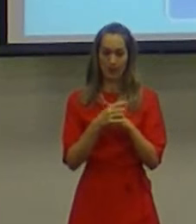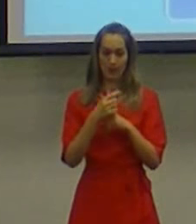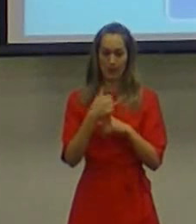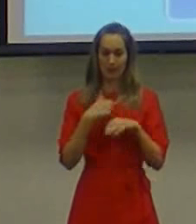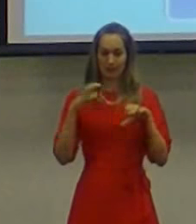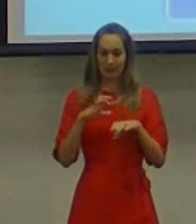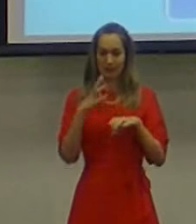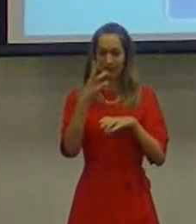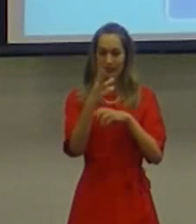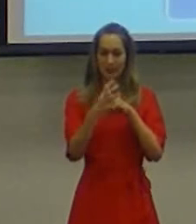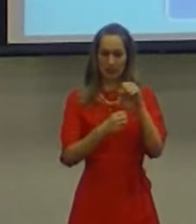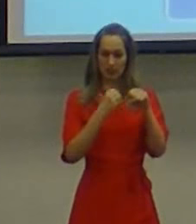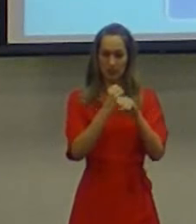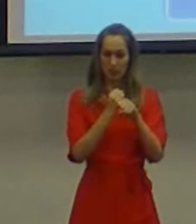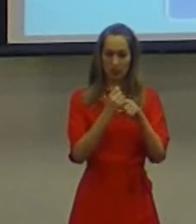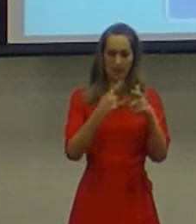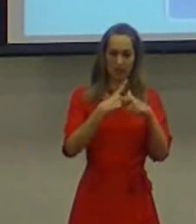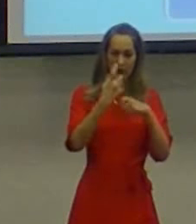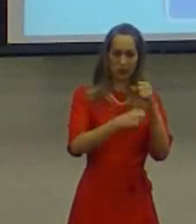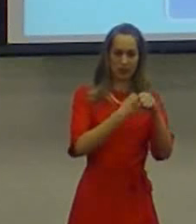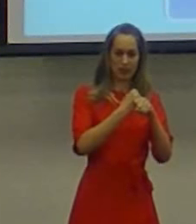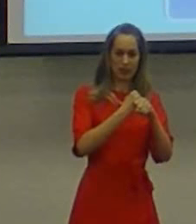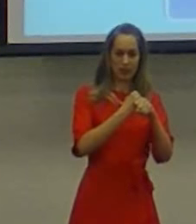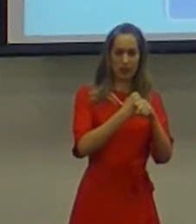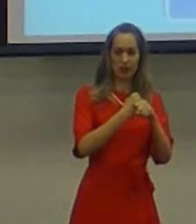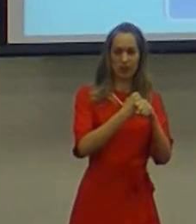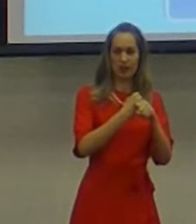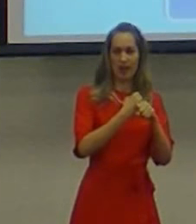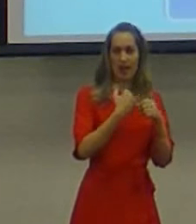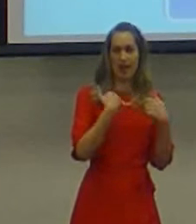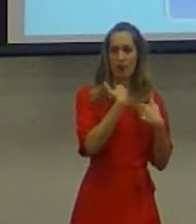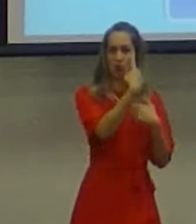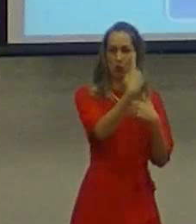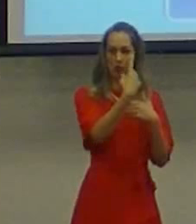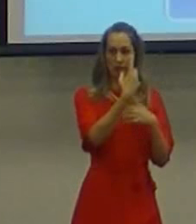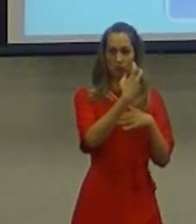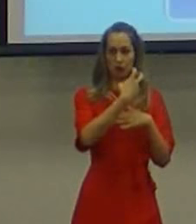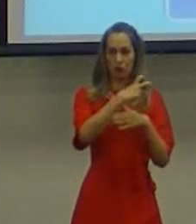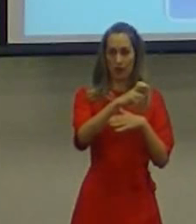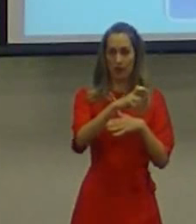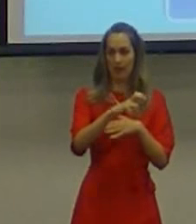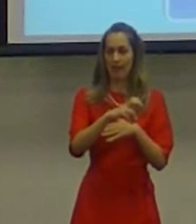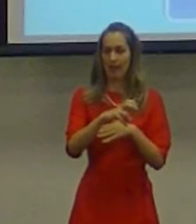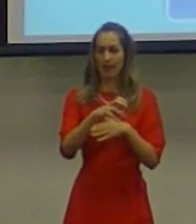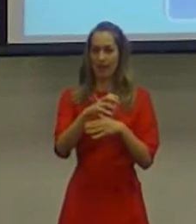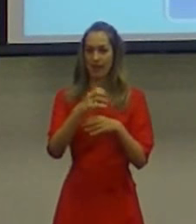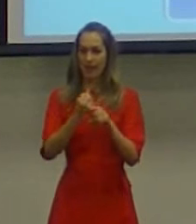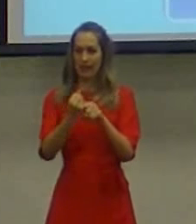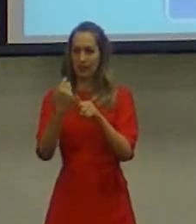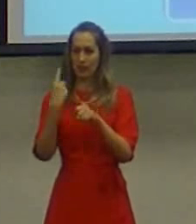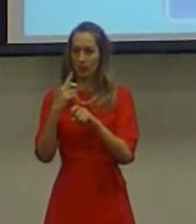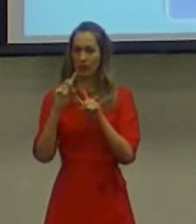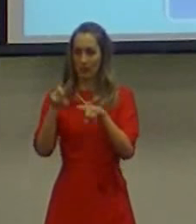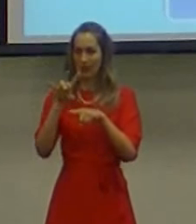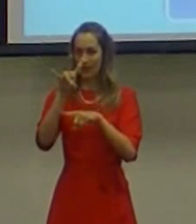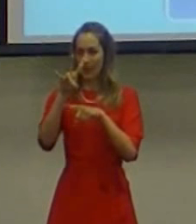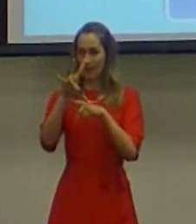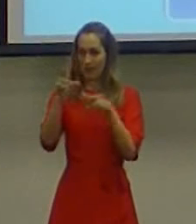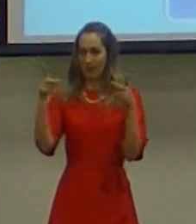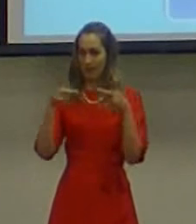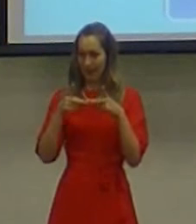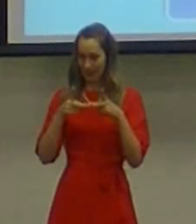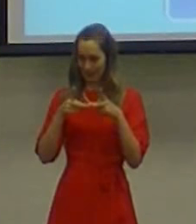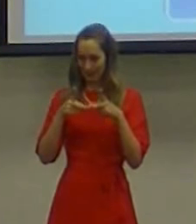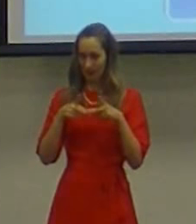year taking one trip and 7 people in 2012. This past summer, we took 144 people to 7 places. Again, all for that